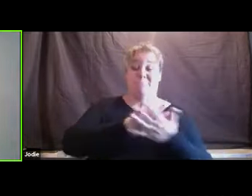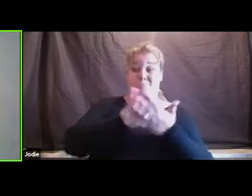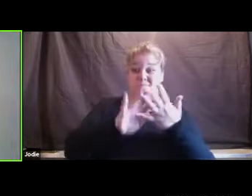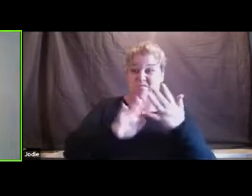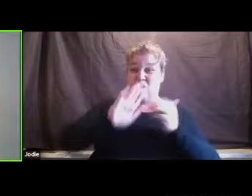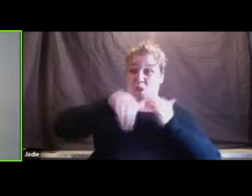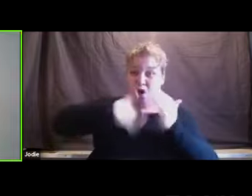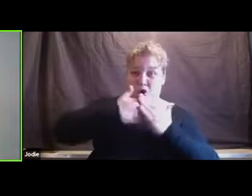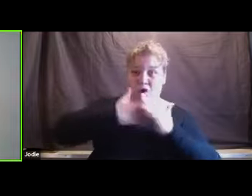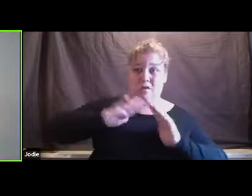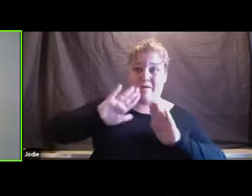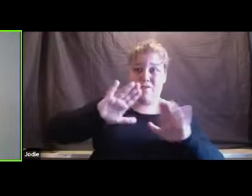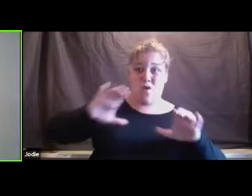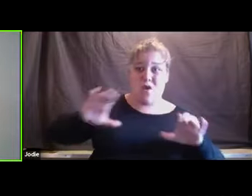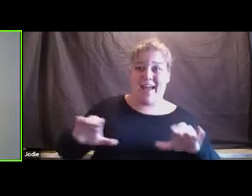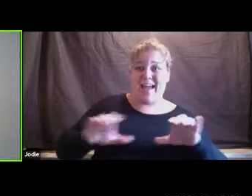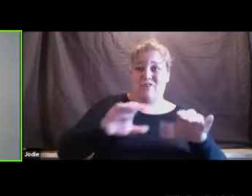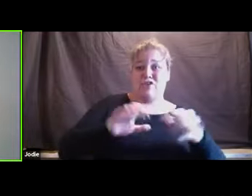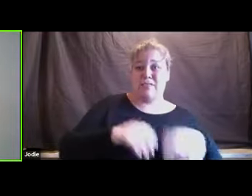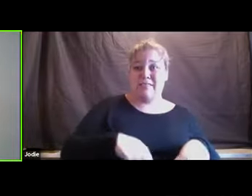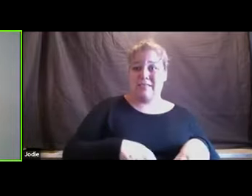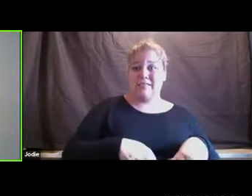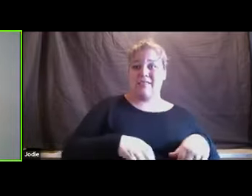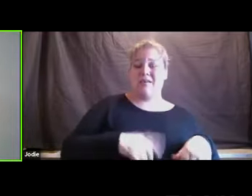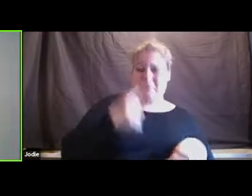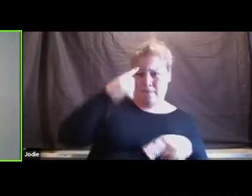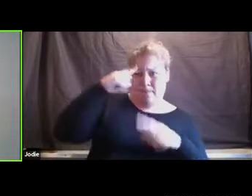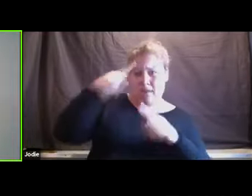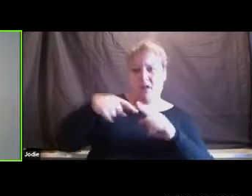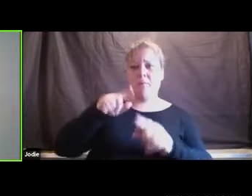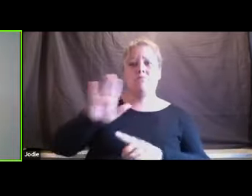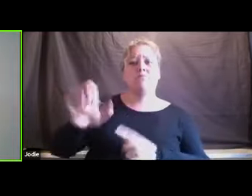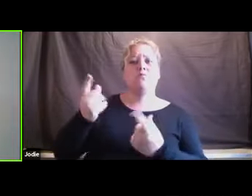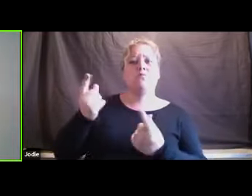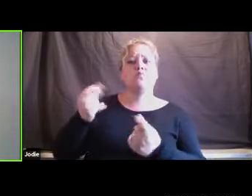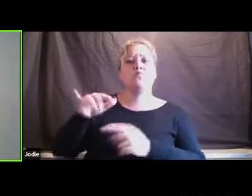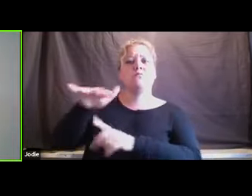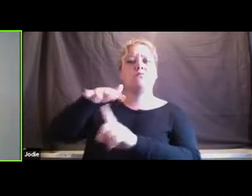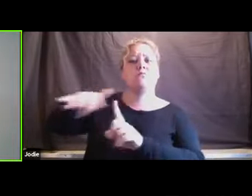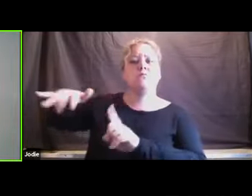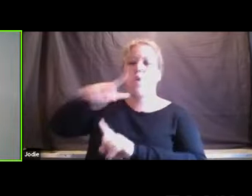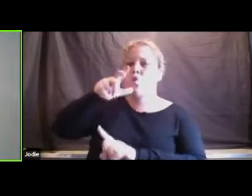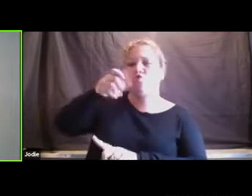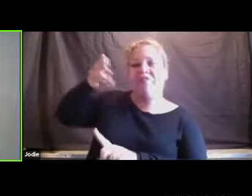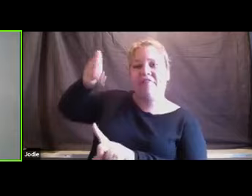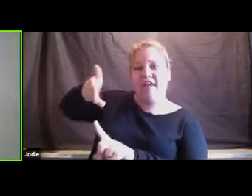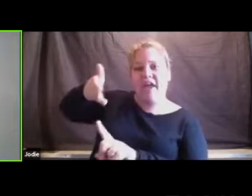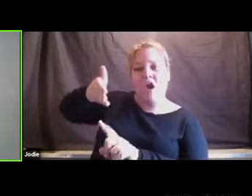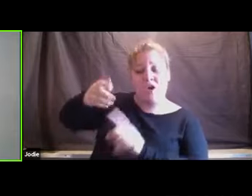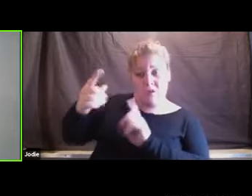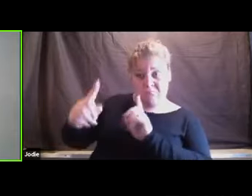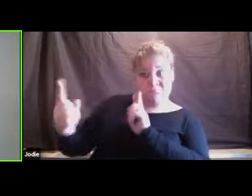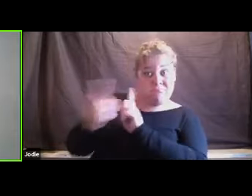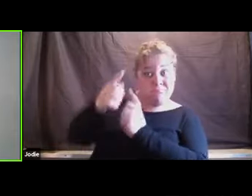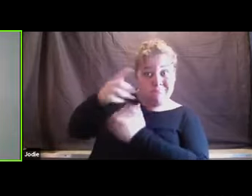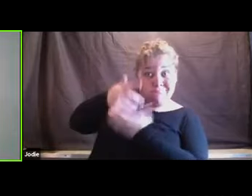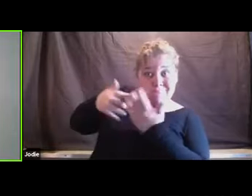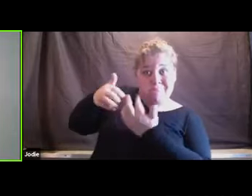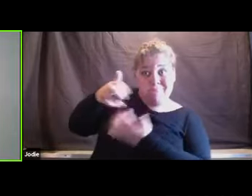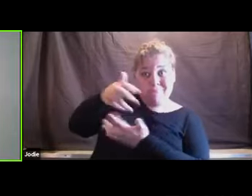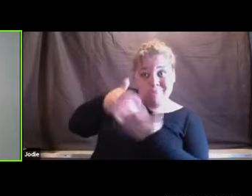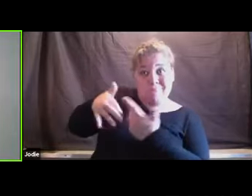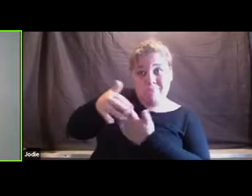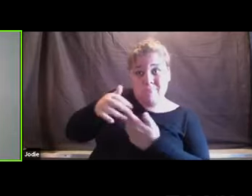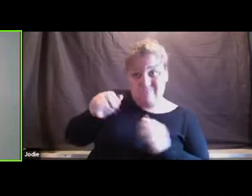take, think about what the setting is and who's in that setting with you. How close are they to you? Can you keep your